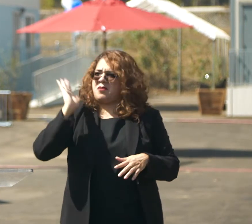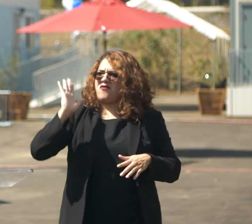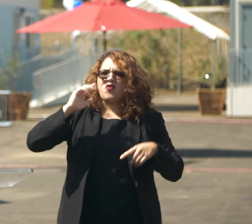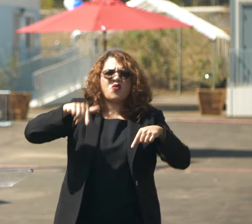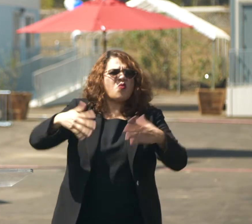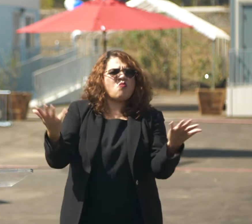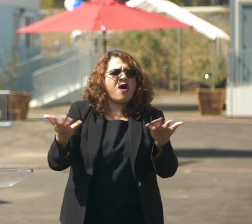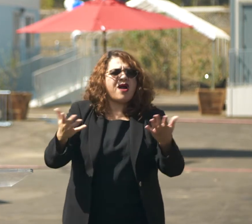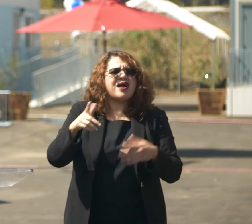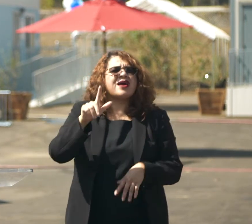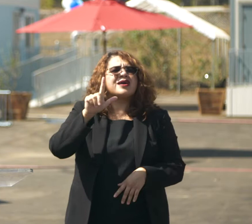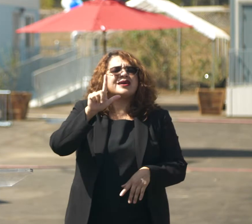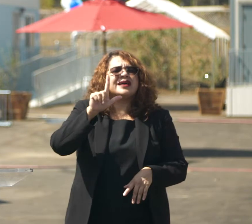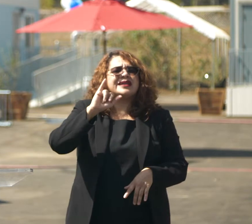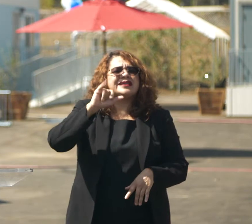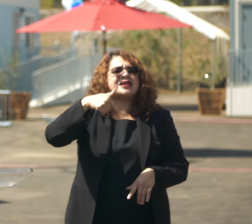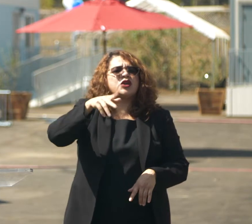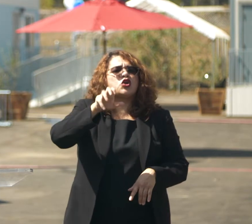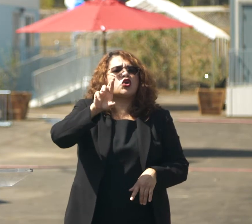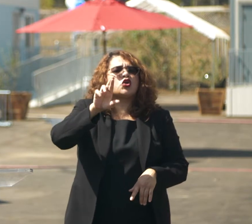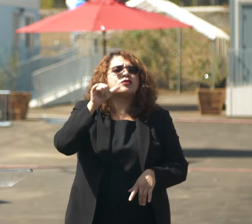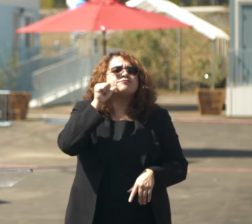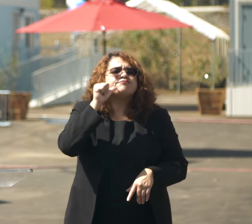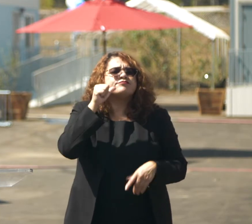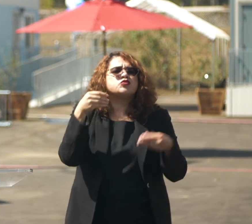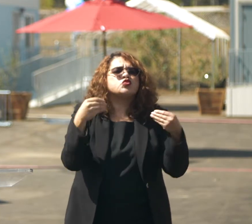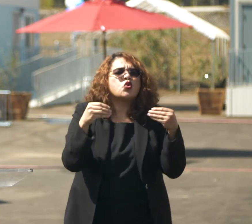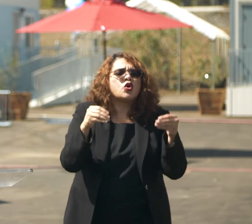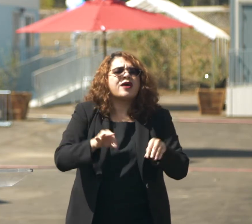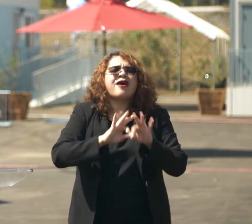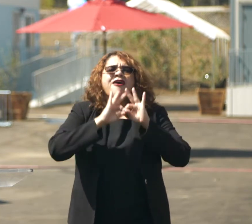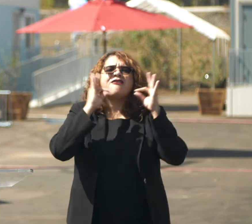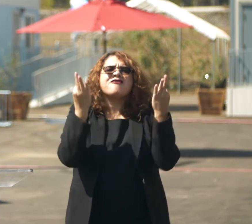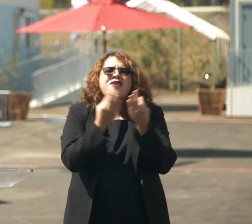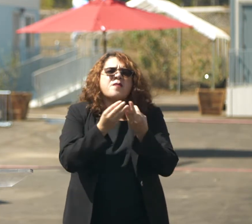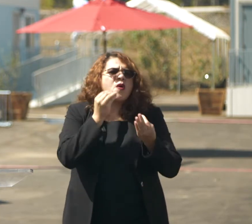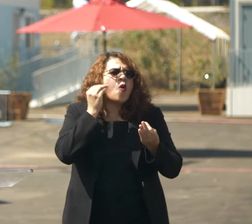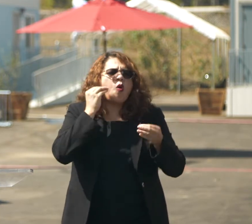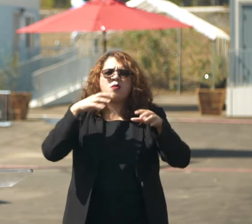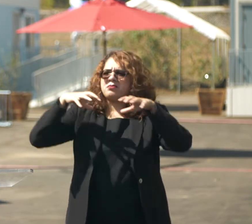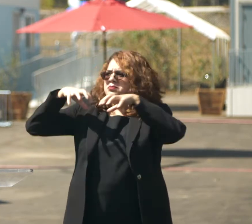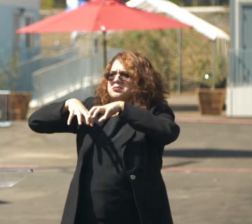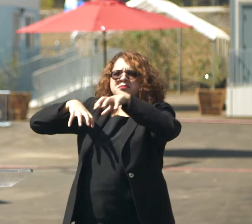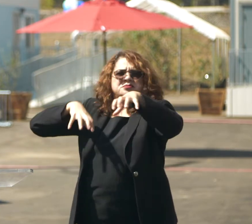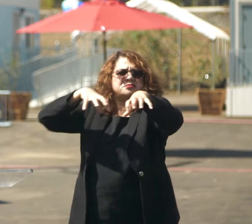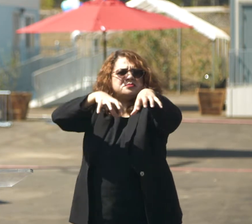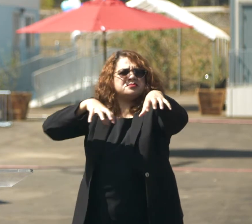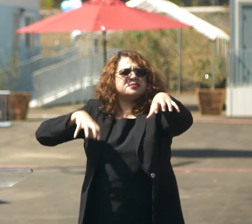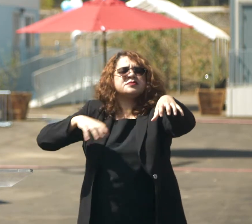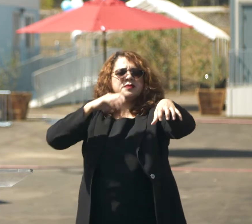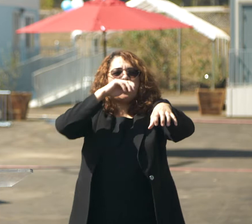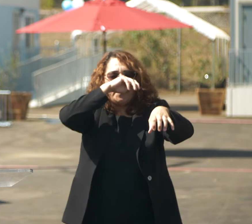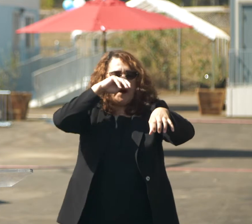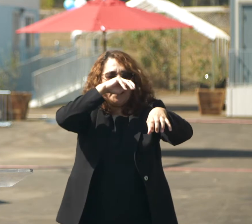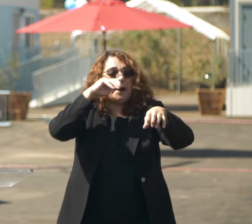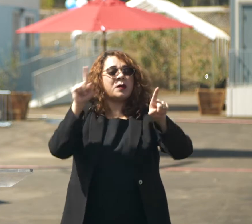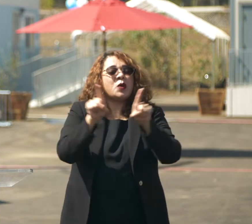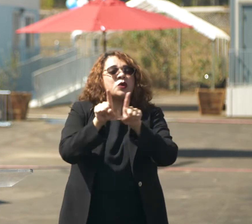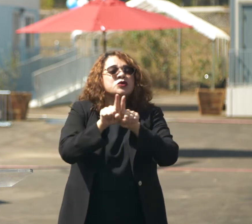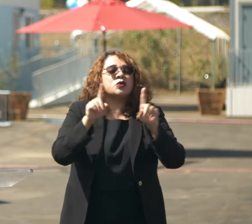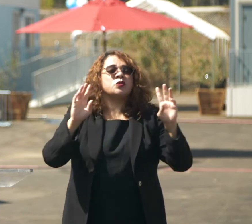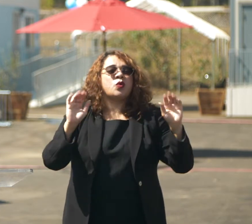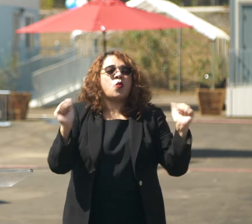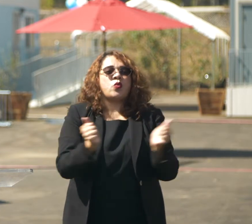store, it was home to a family home, it formerly housed our city's winter shelter on